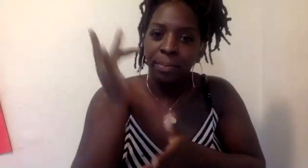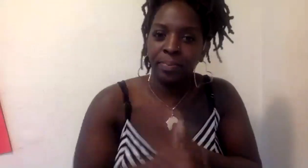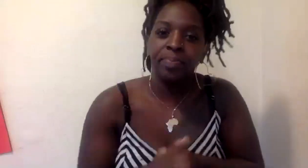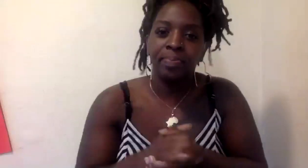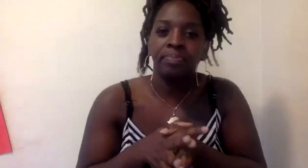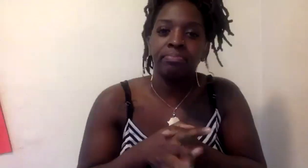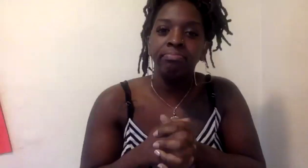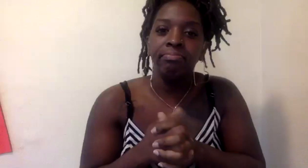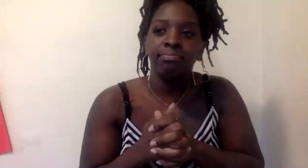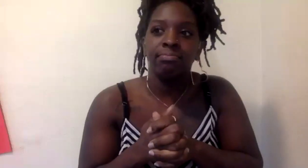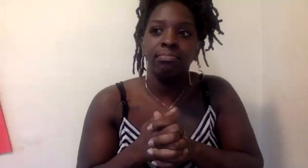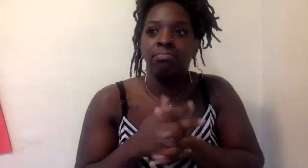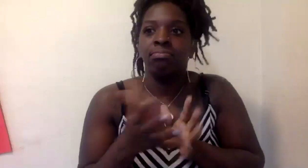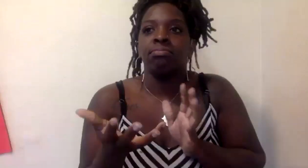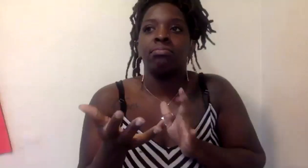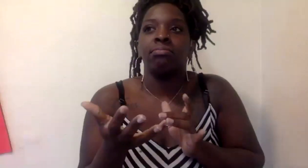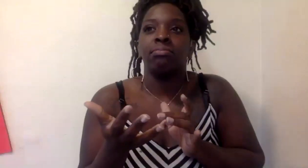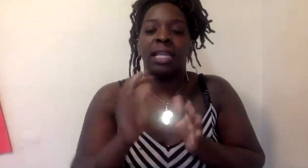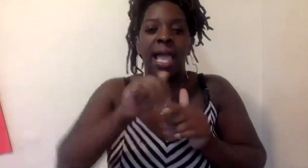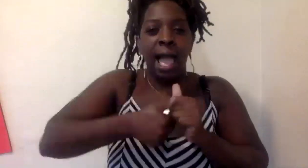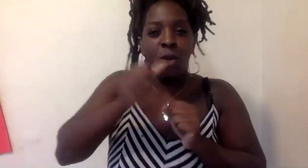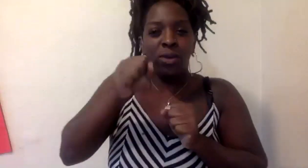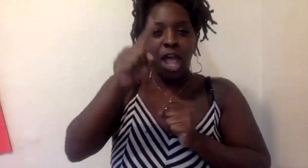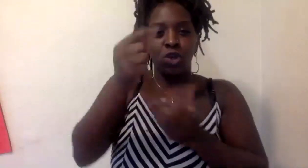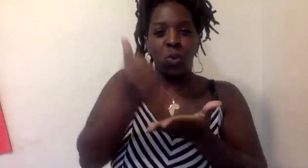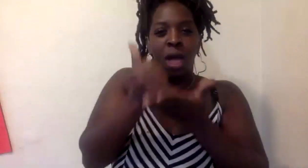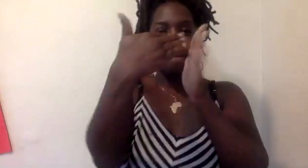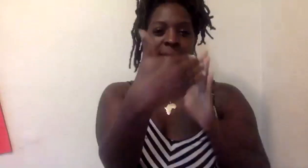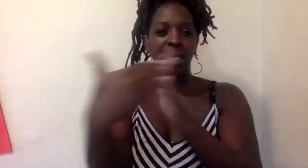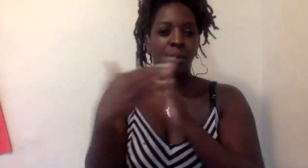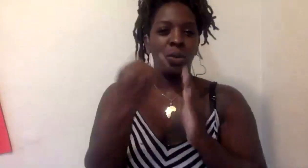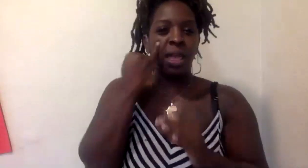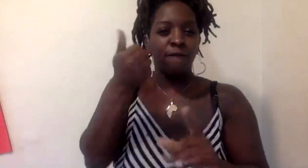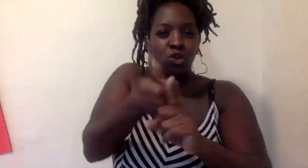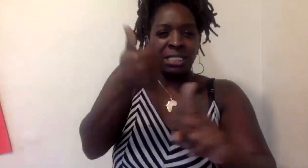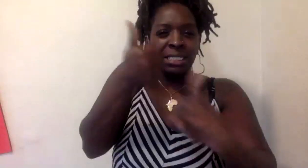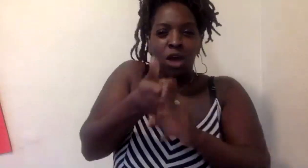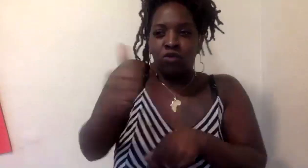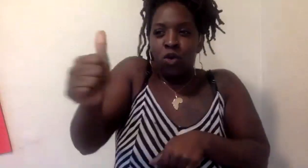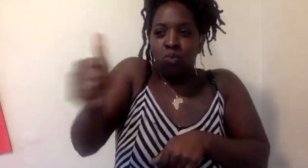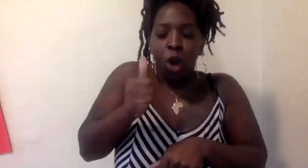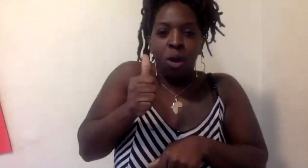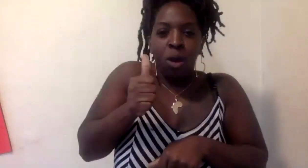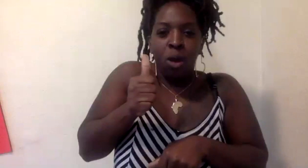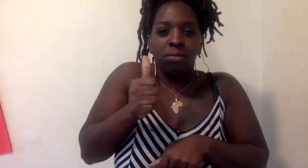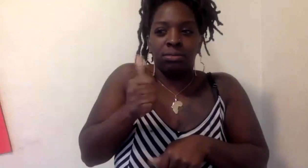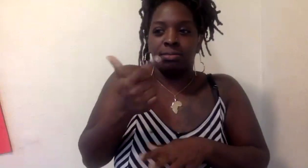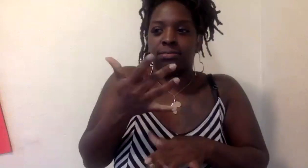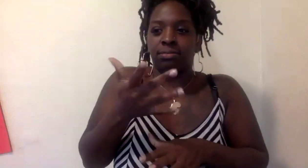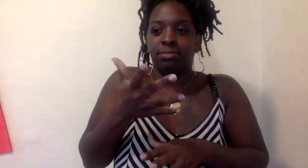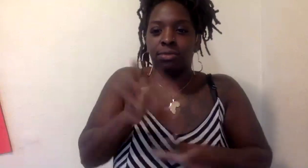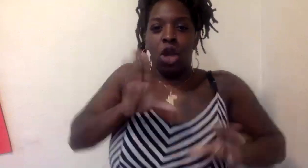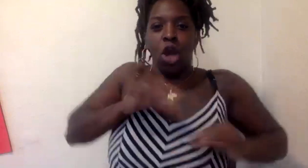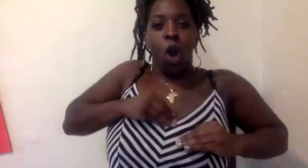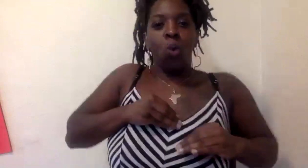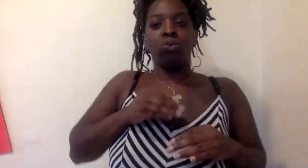never given us that. And why is that? How can you help the community if you, as a